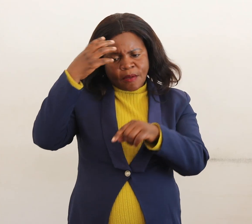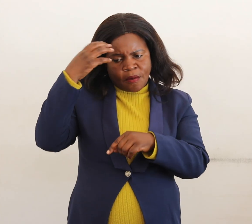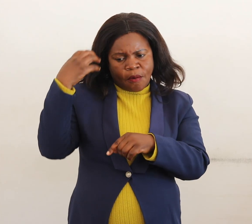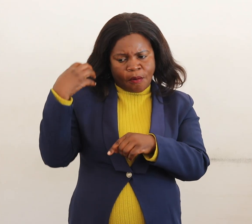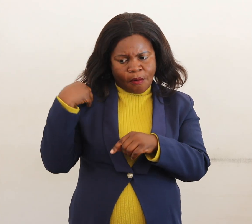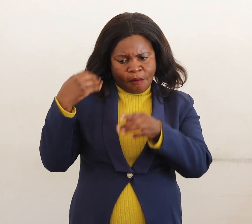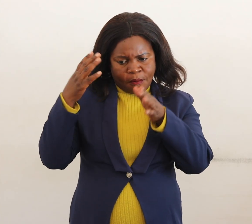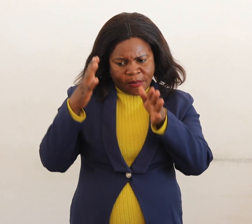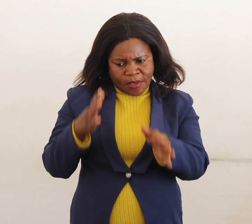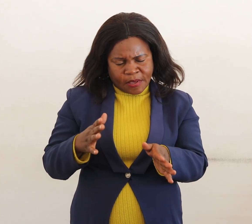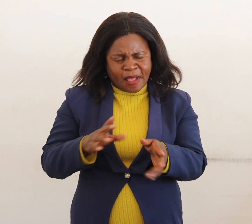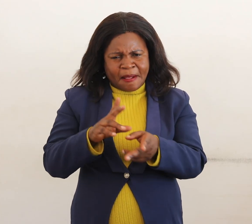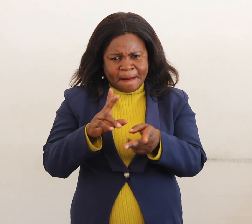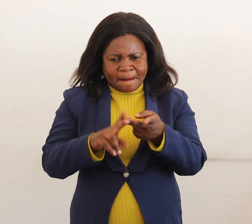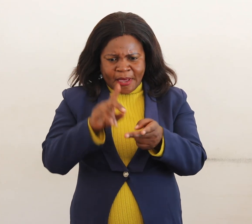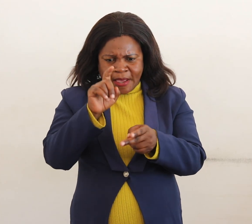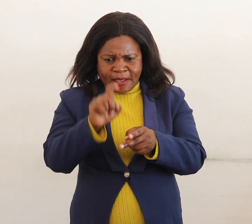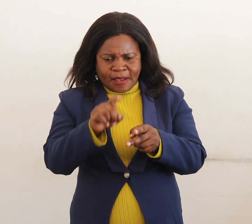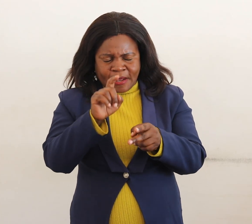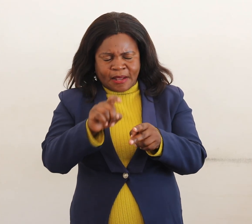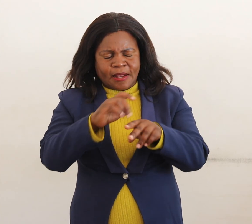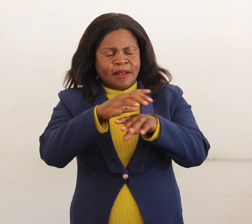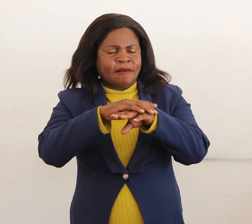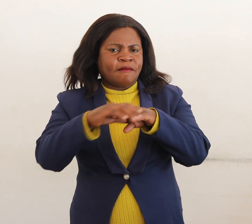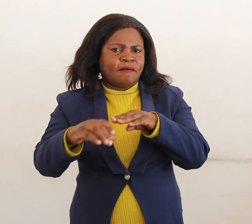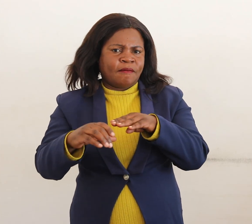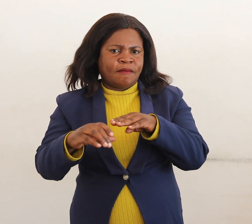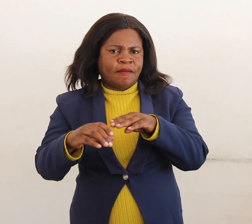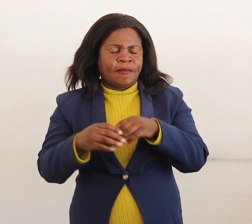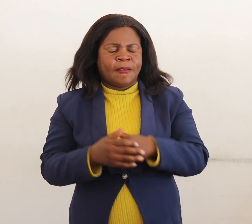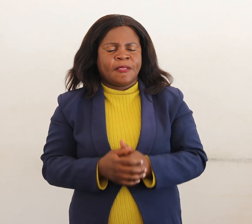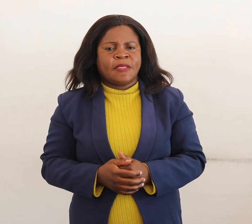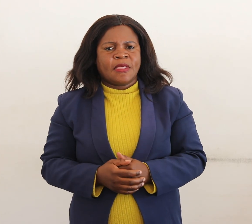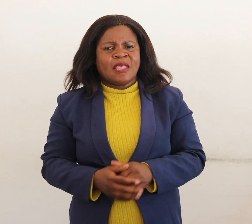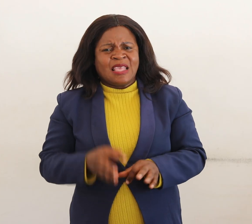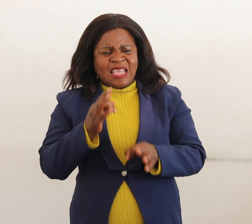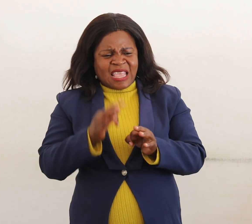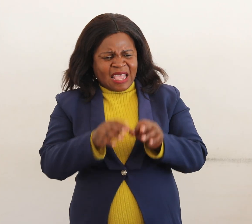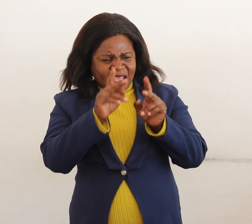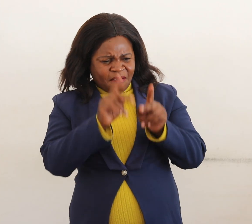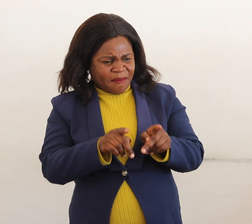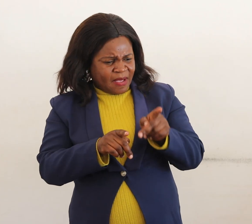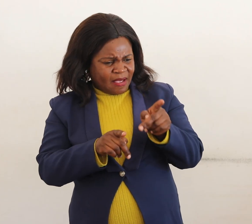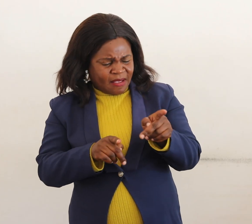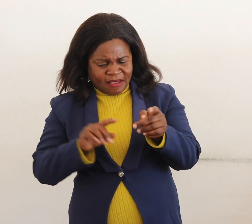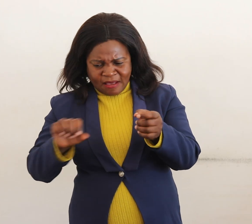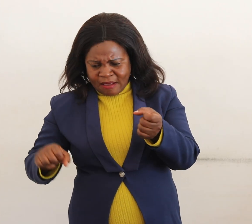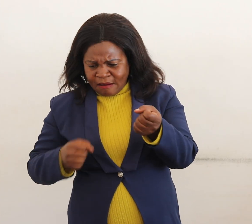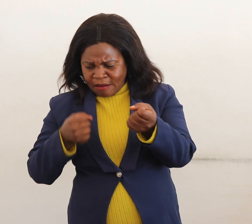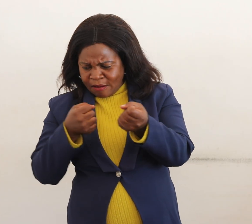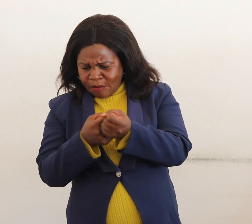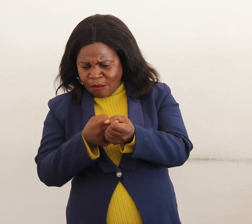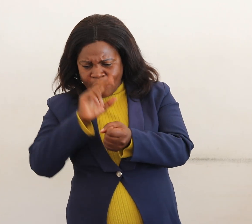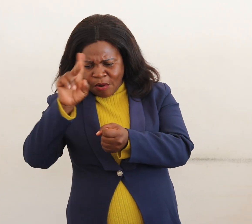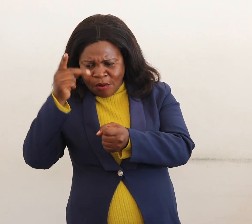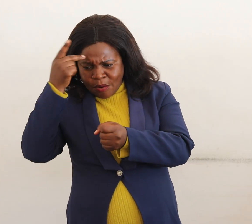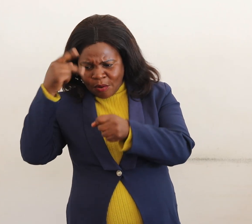form. If the person is sponsored by a political party, the